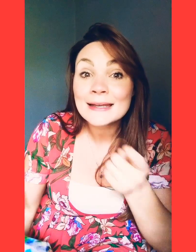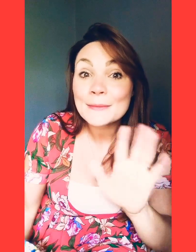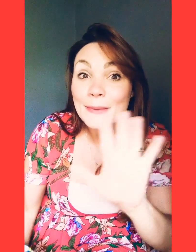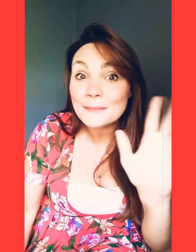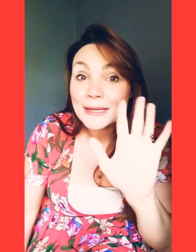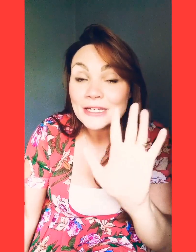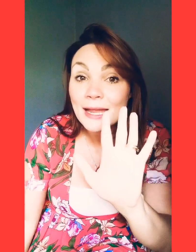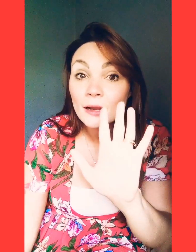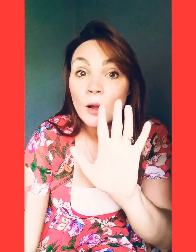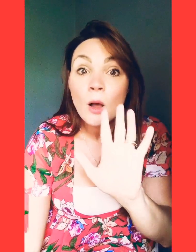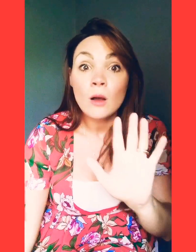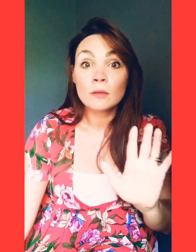Bye bye Jack.